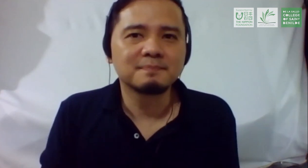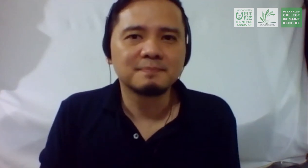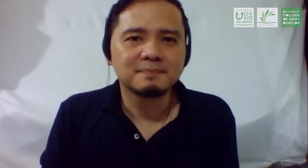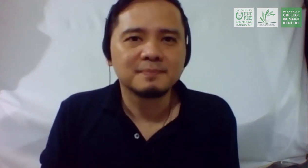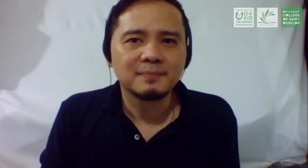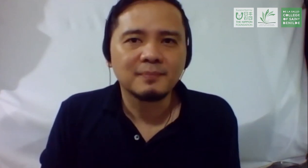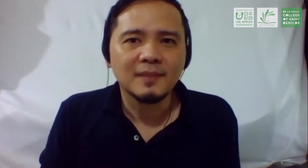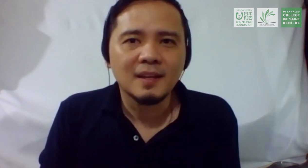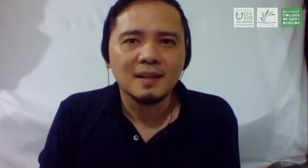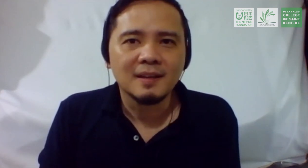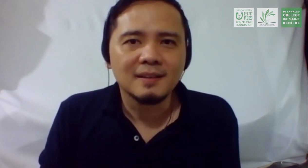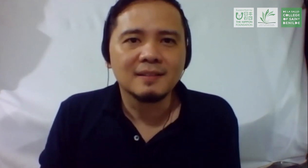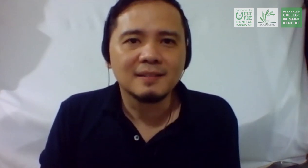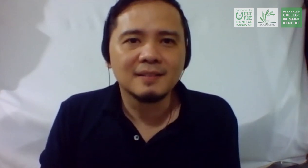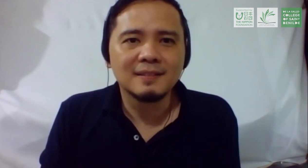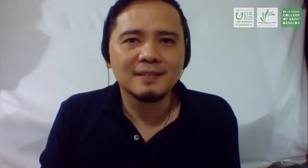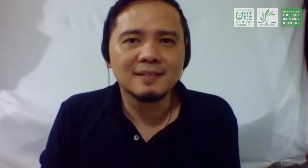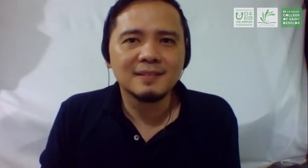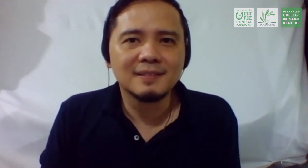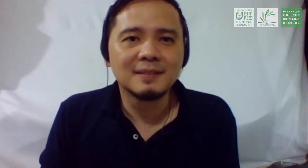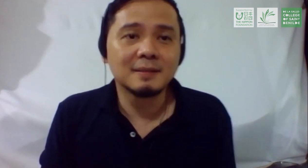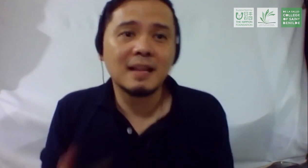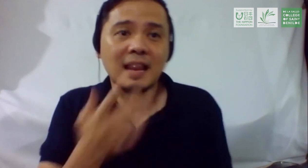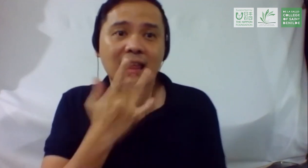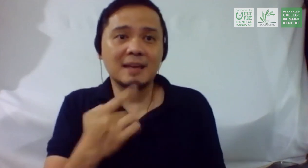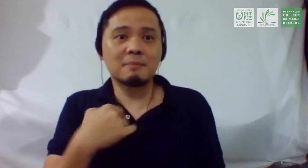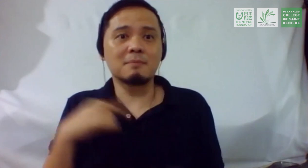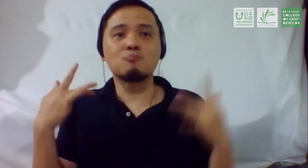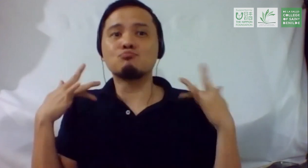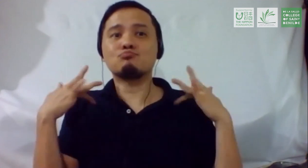Okay, fortunately, I'm not in the US. So.